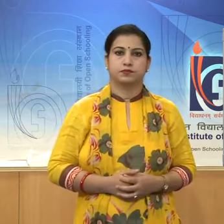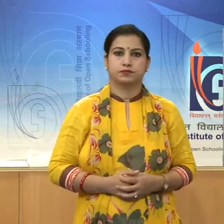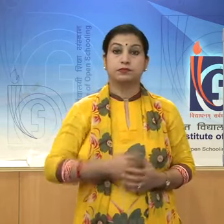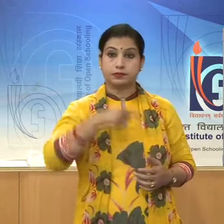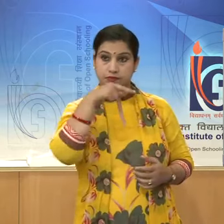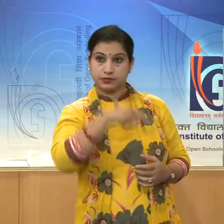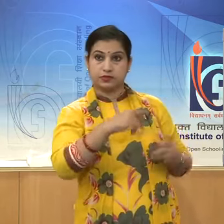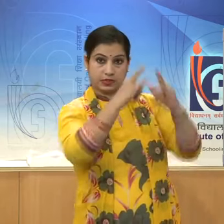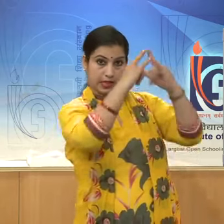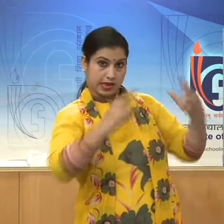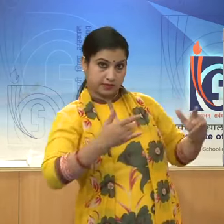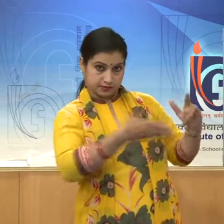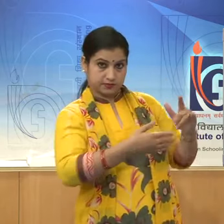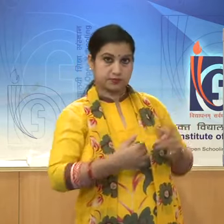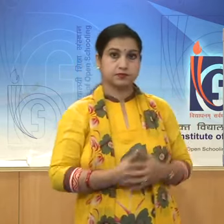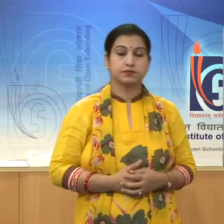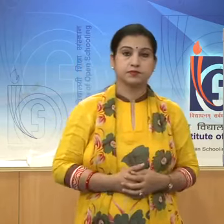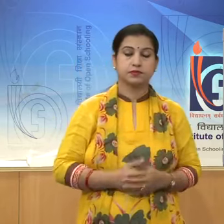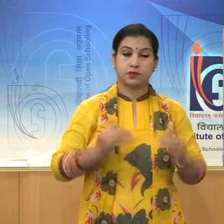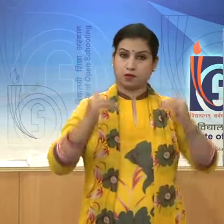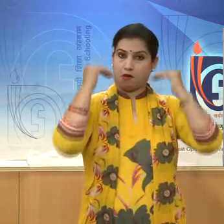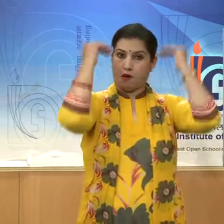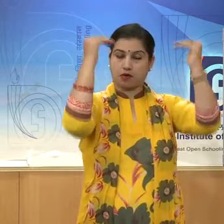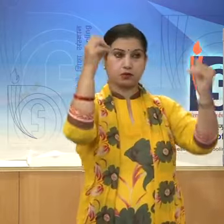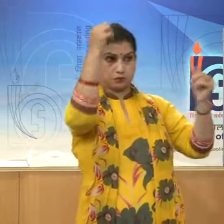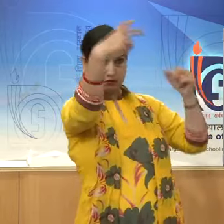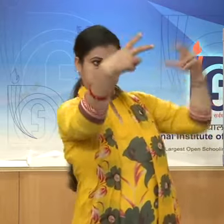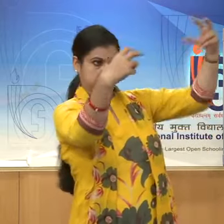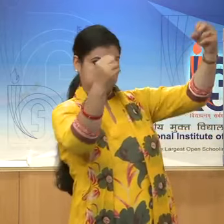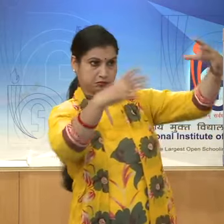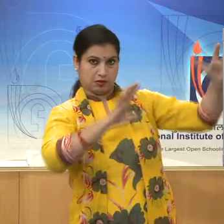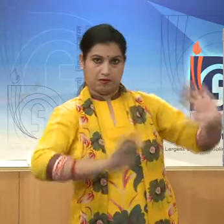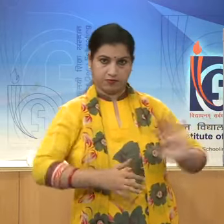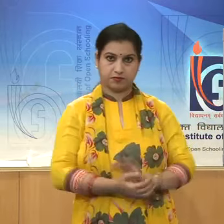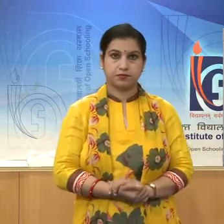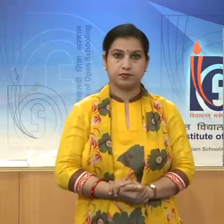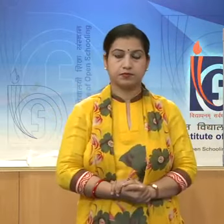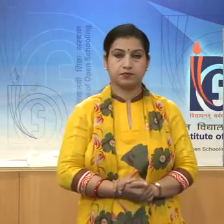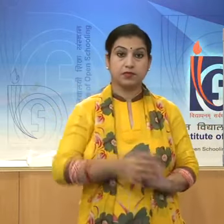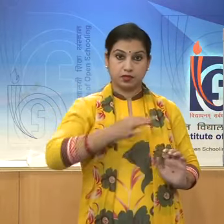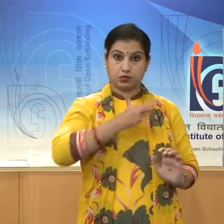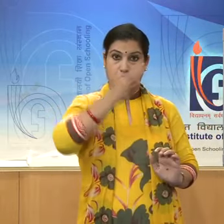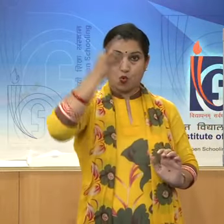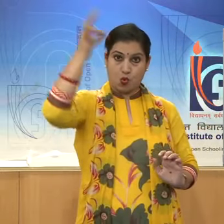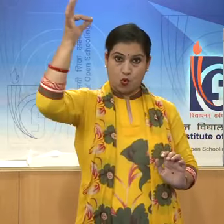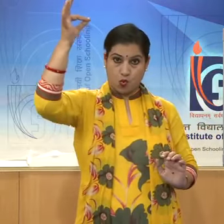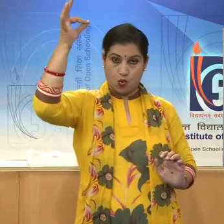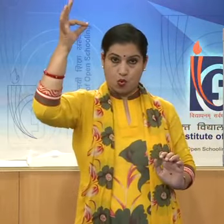This tends to highlight the soul of